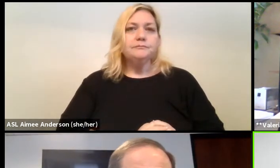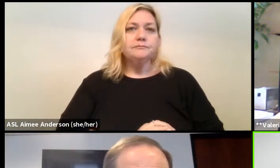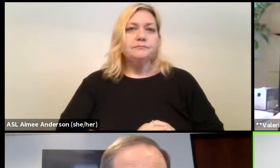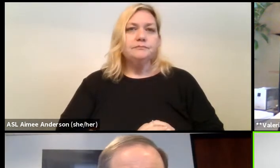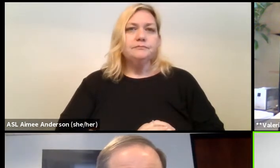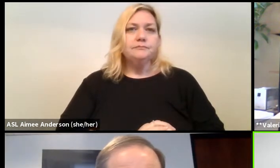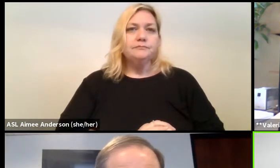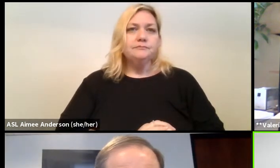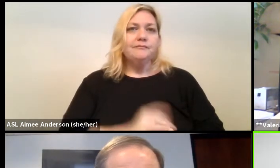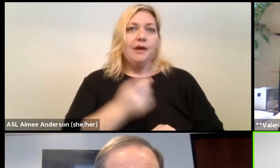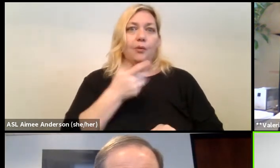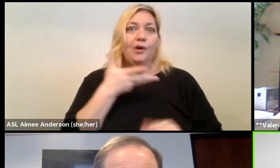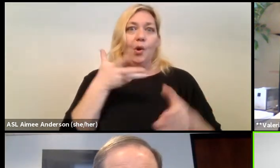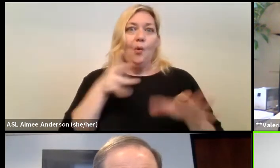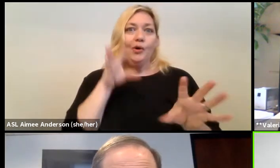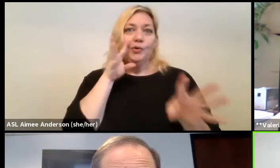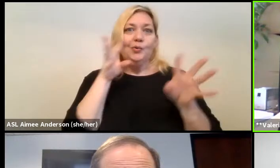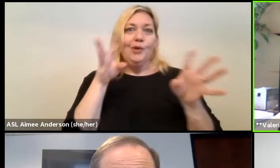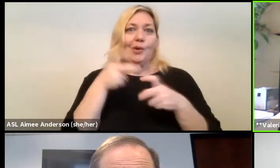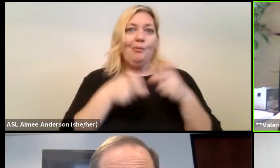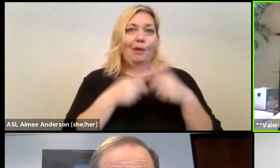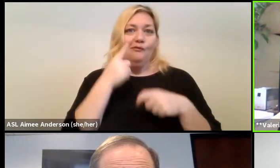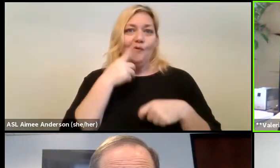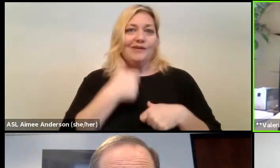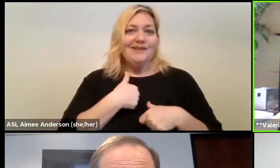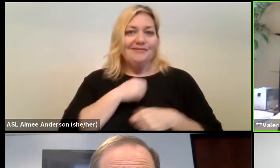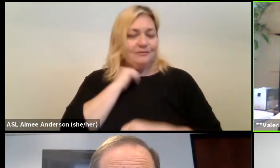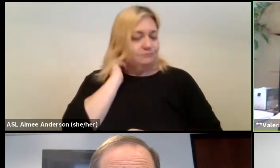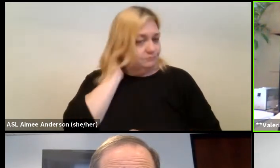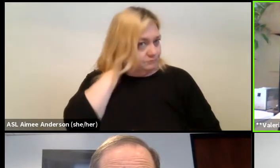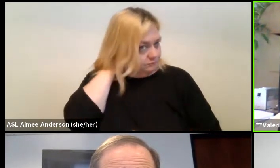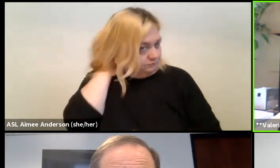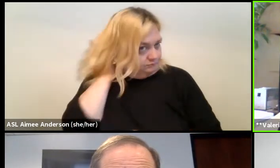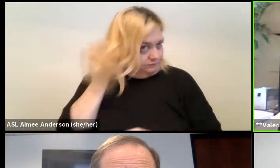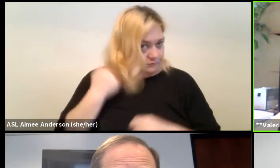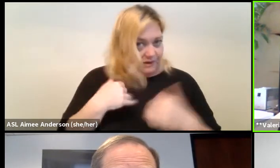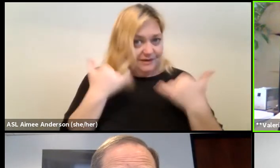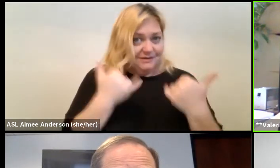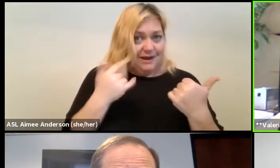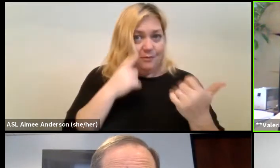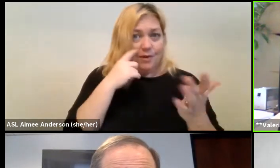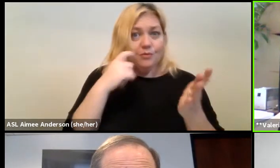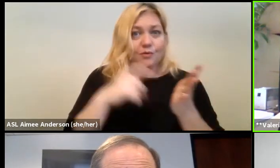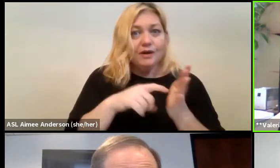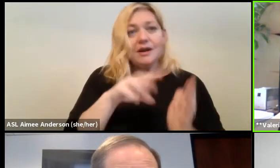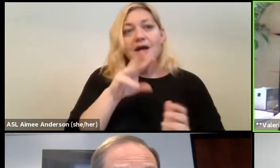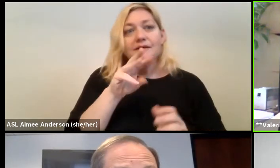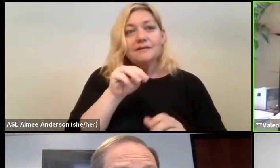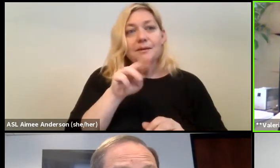create a problem for ourselves. Agreed. Okay. Now I will recognize Ms. Pelosi.